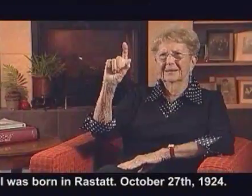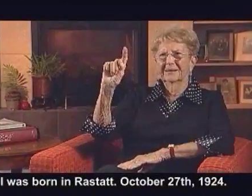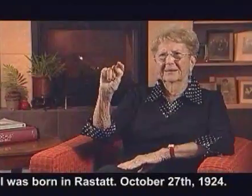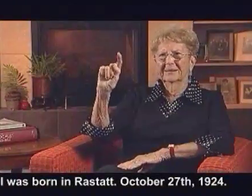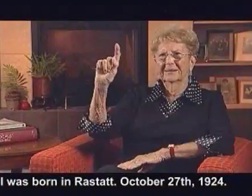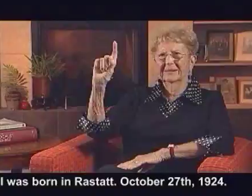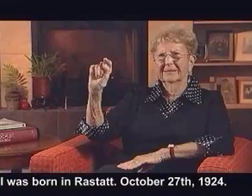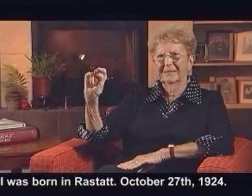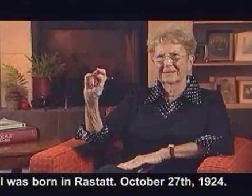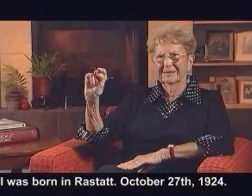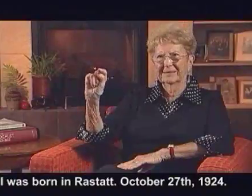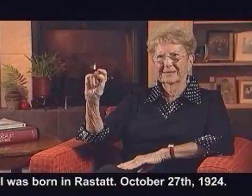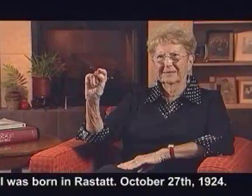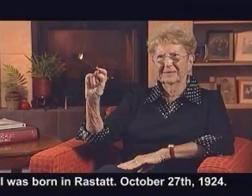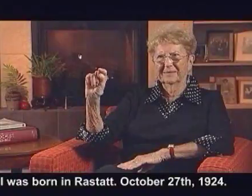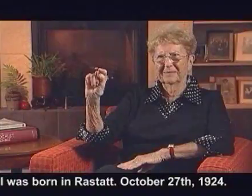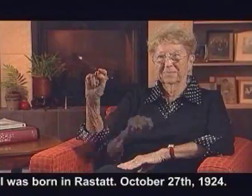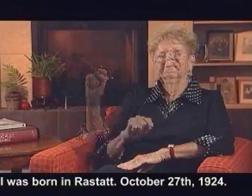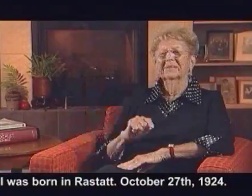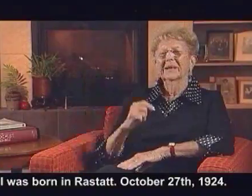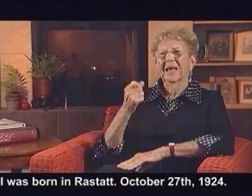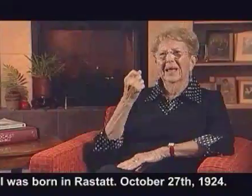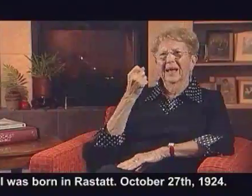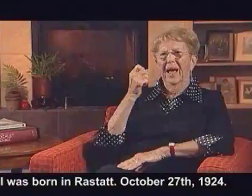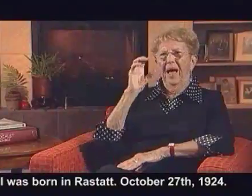I was born in Rastatt,